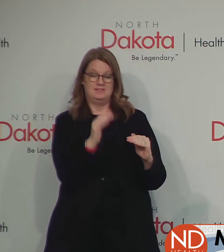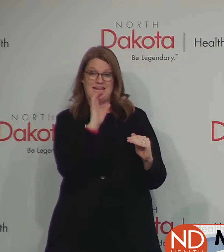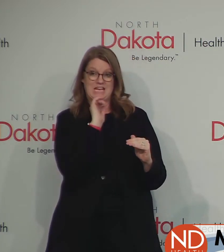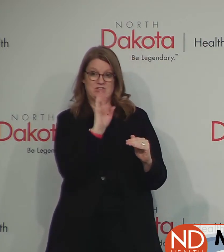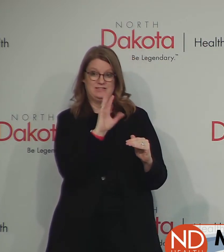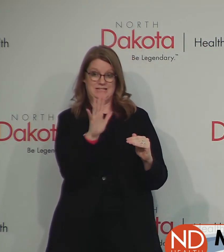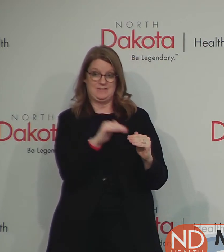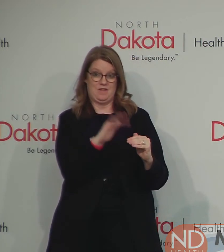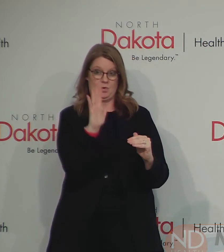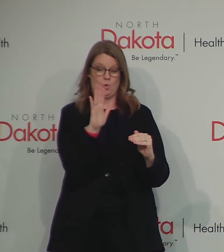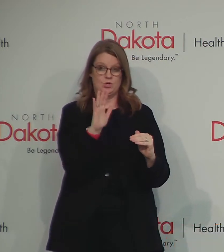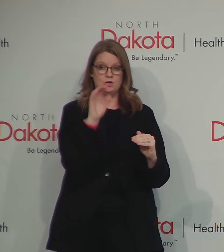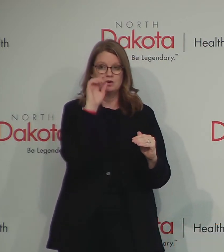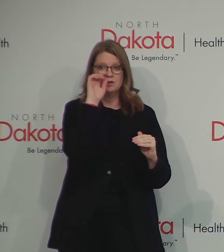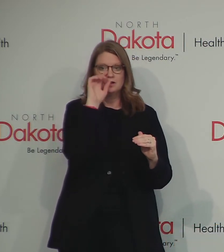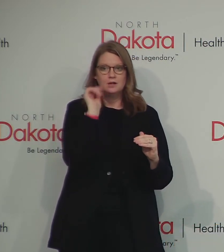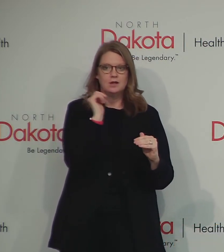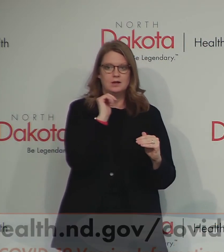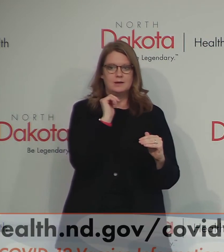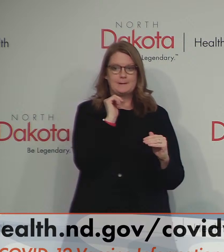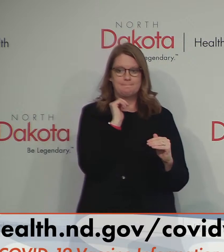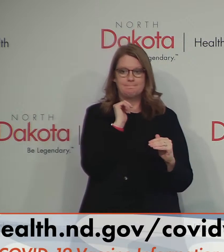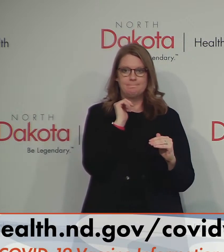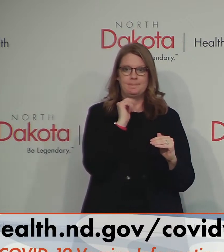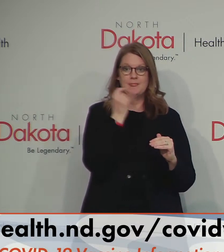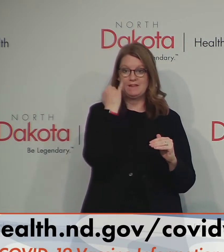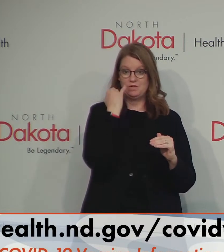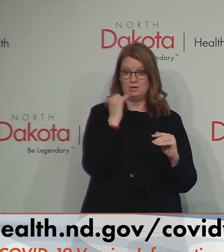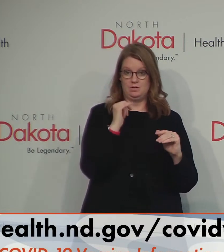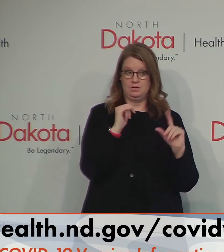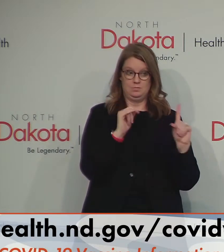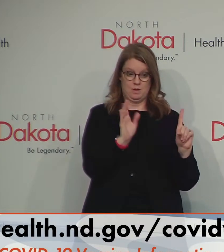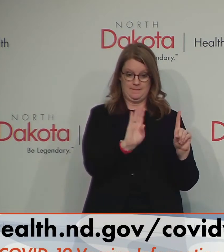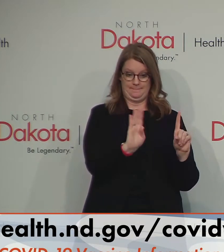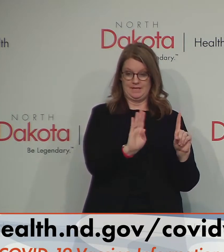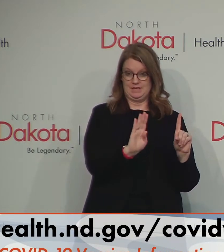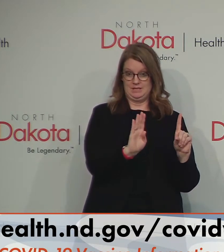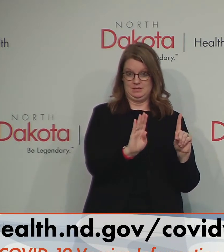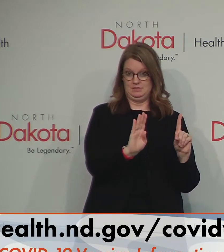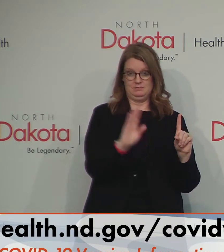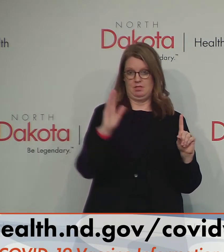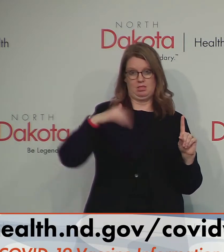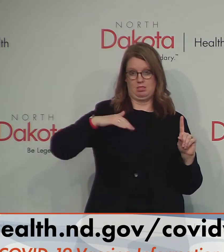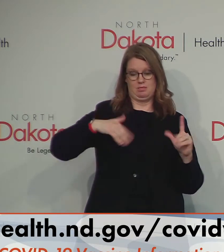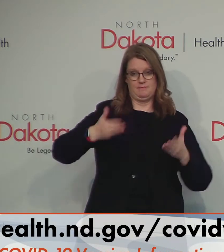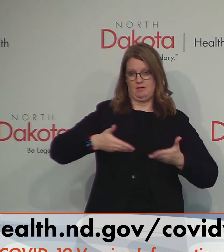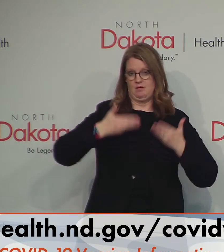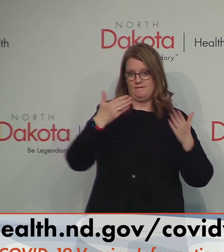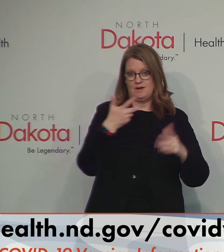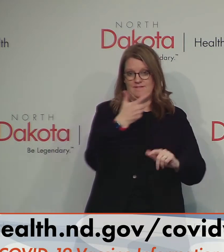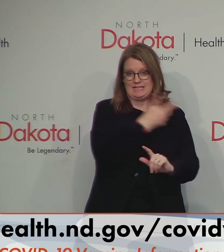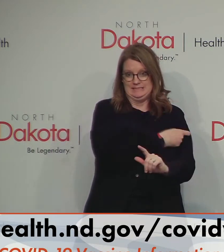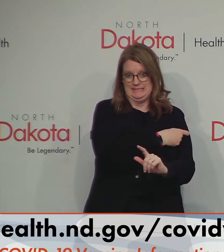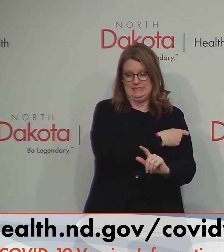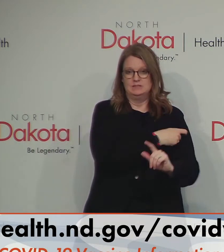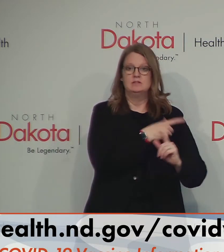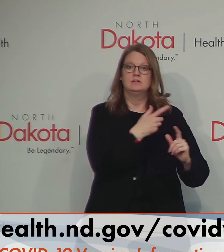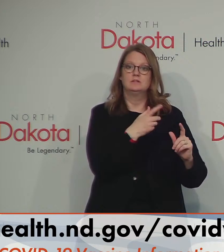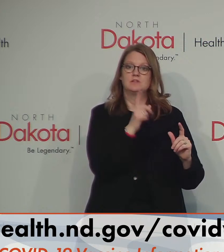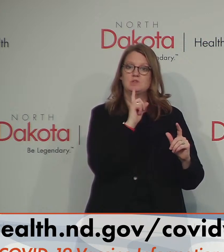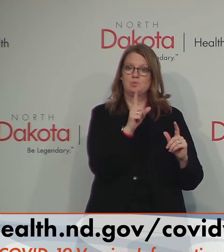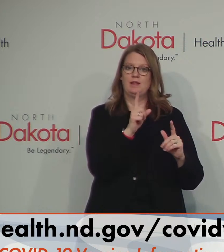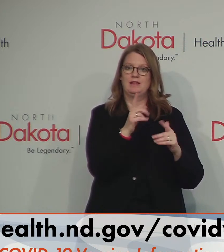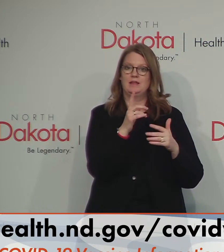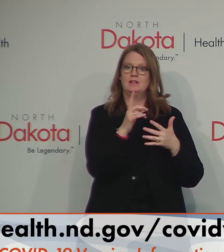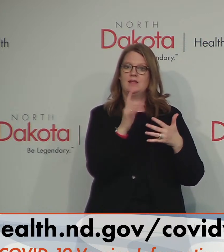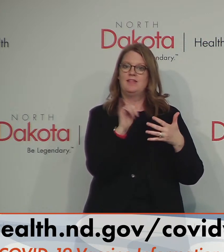65 and older. But yeah, if you're in 1B, not everyone in 1B yet has been offered vaccine, and so it's really going in order